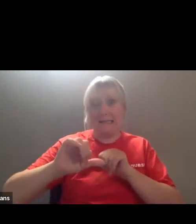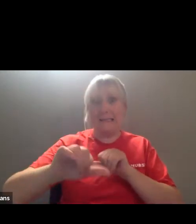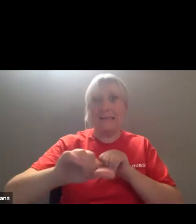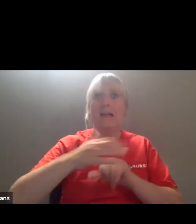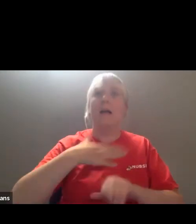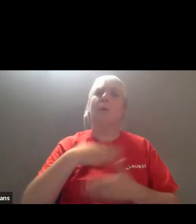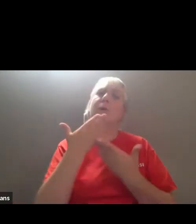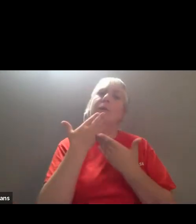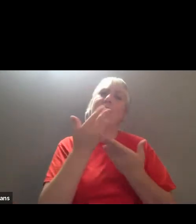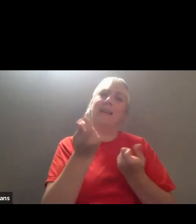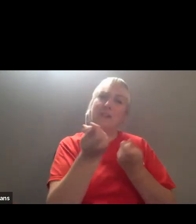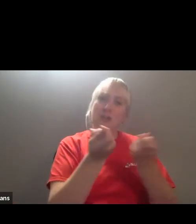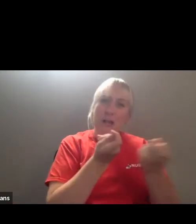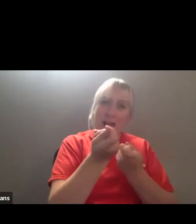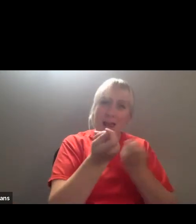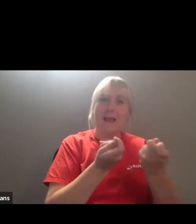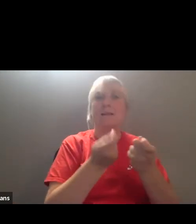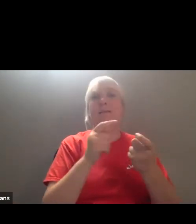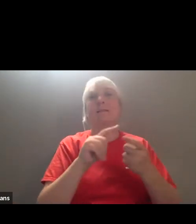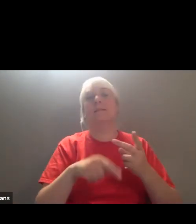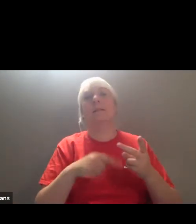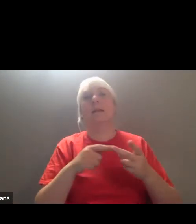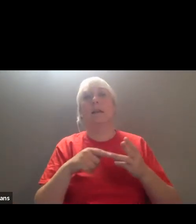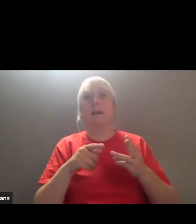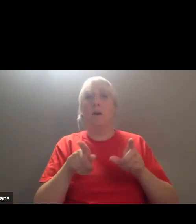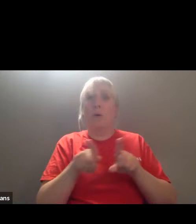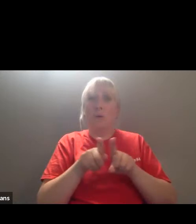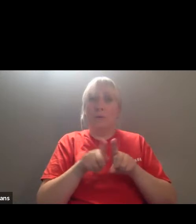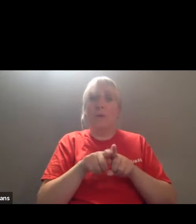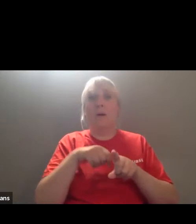the chairs for chairing, and